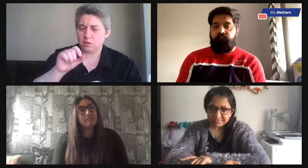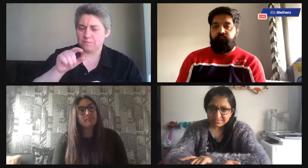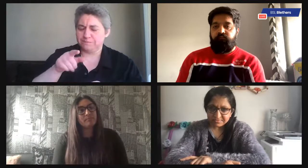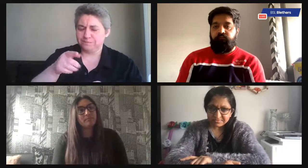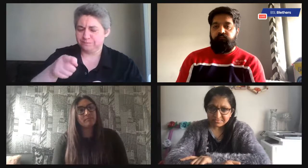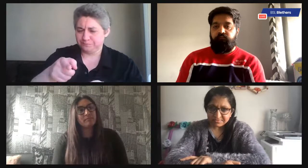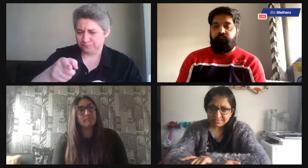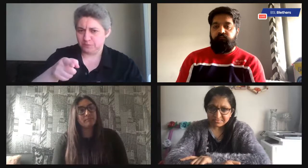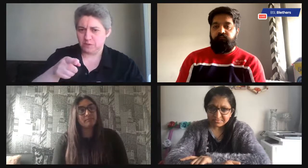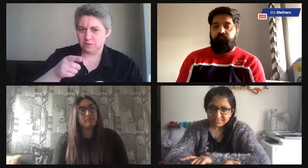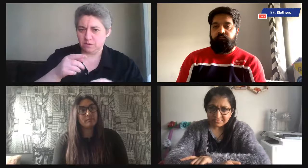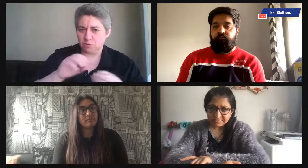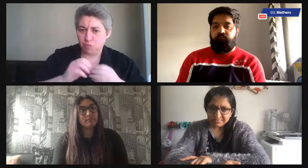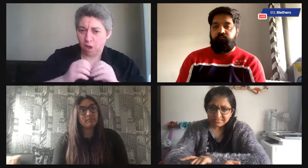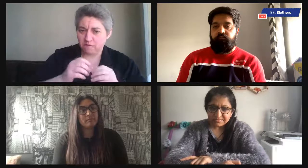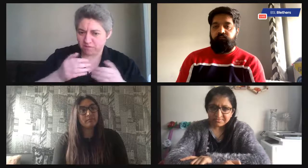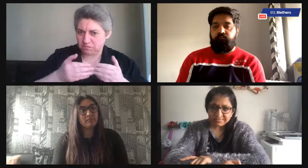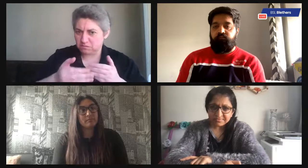thing we're looking at.